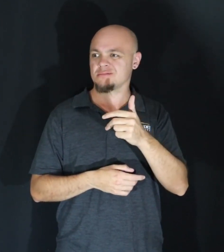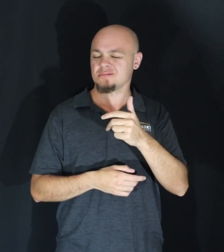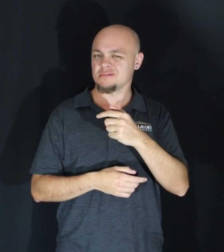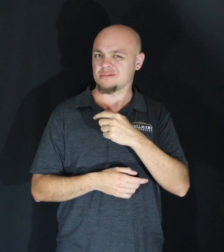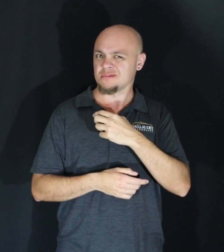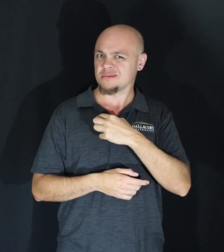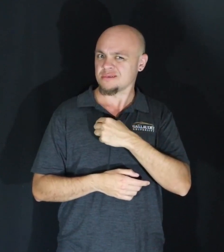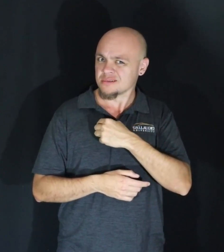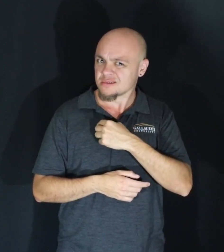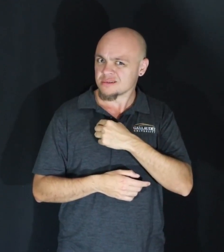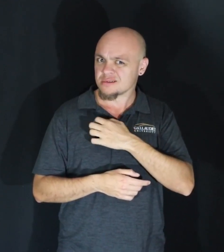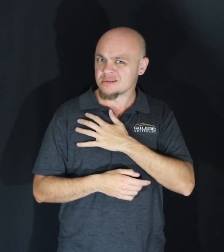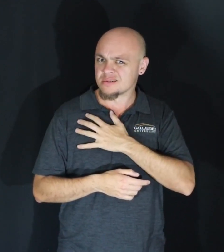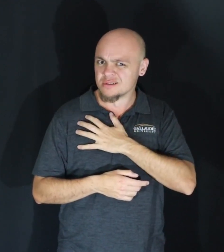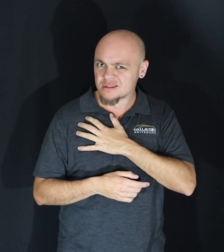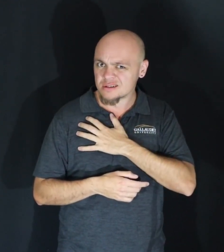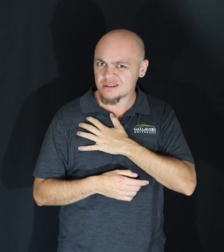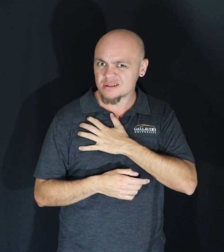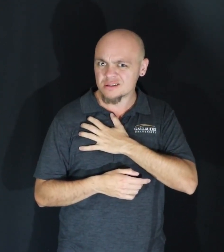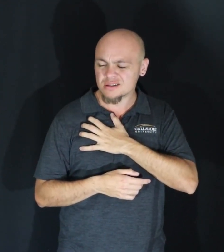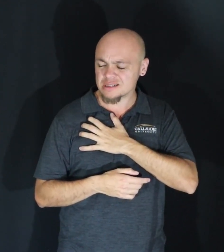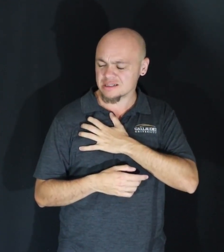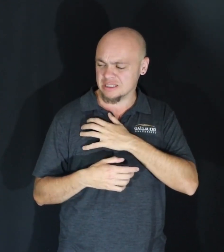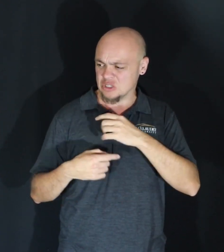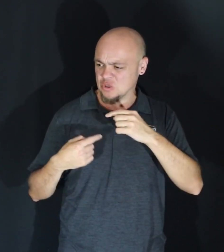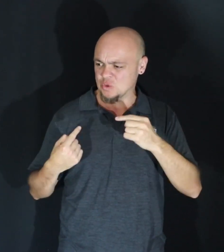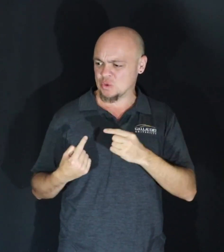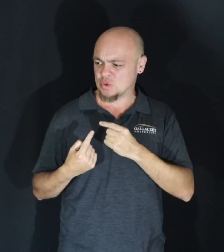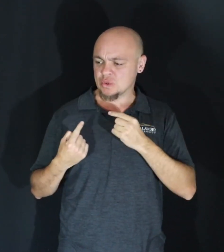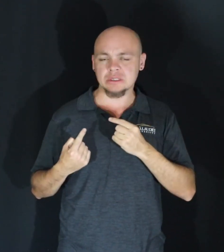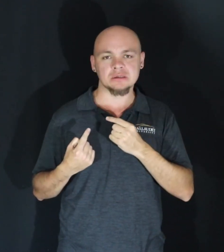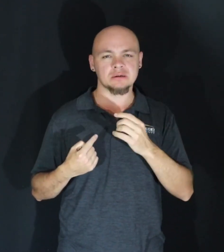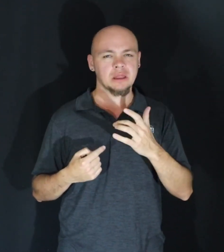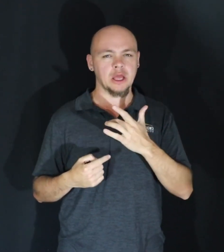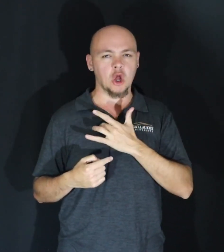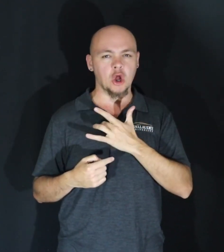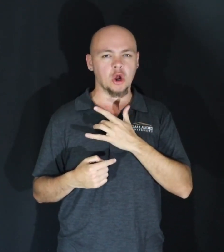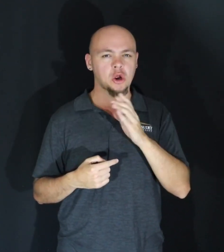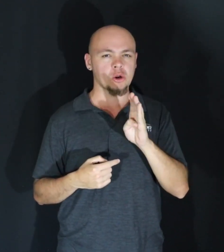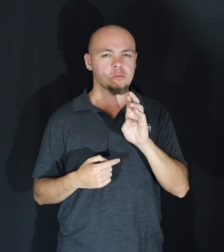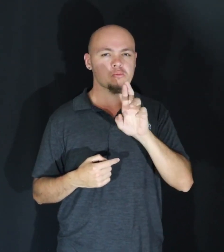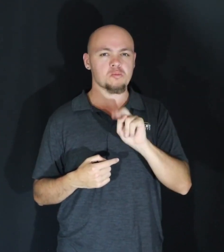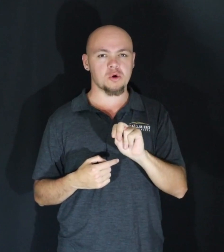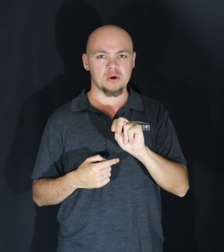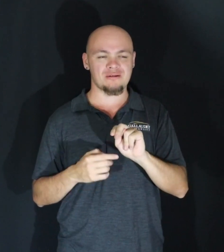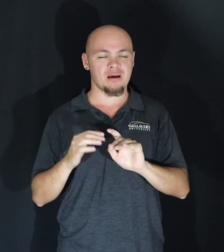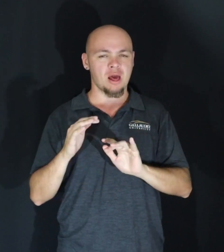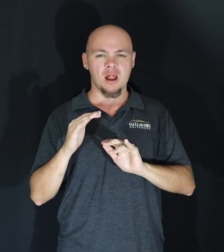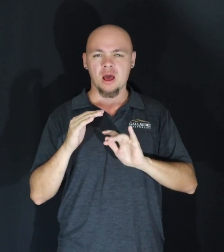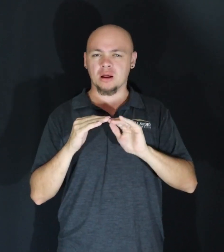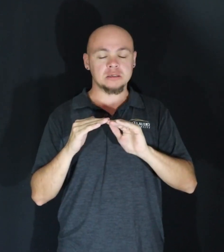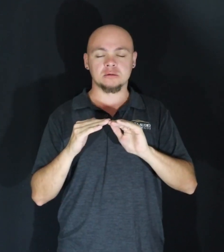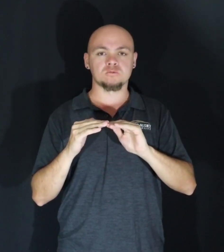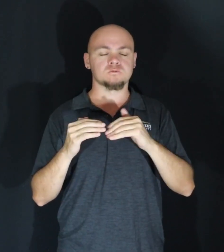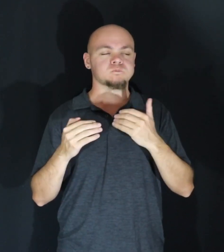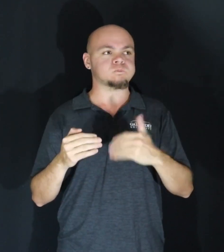and crushing pressure in my chest. It was like having heartburn dialed up to 100, if any of you have had